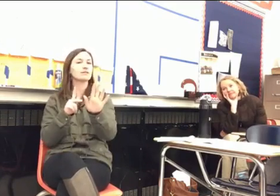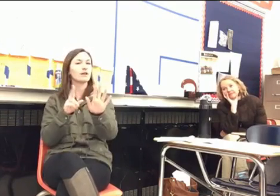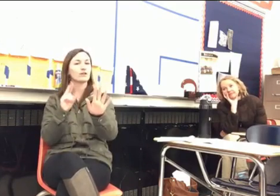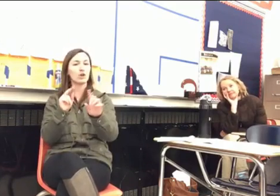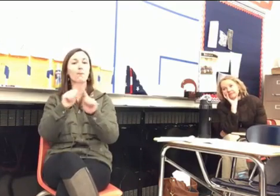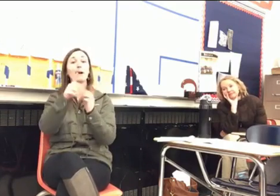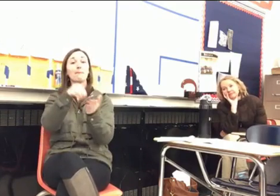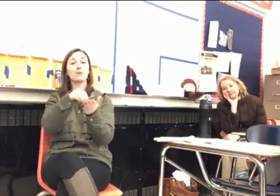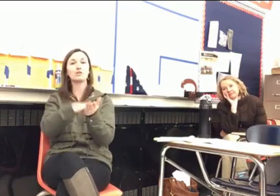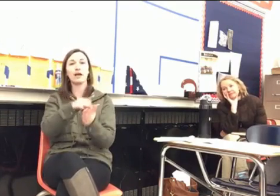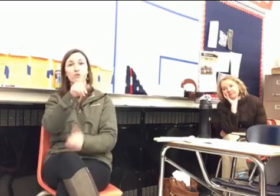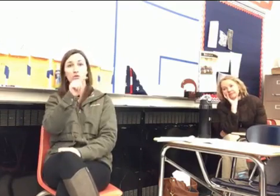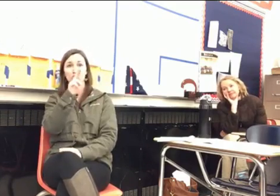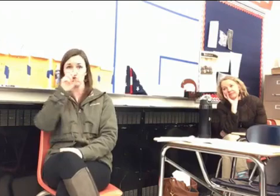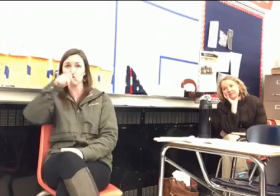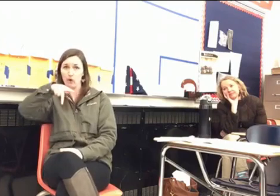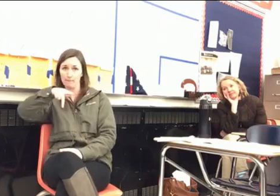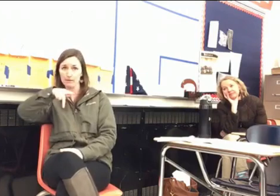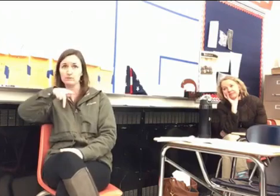Trump.